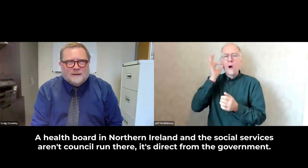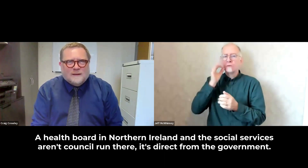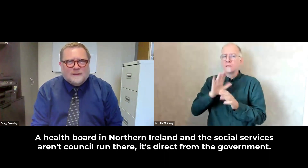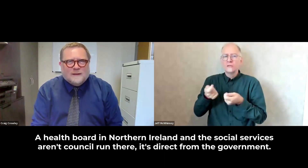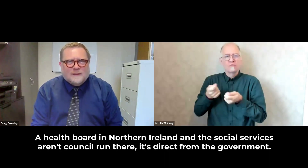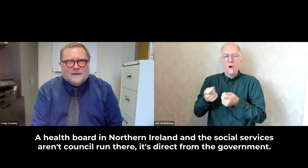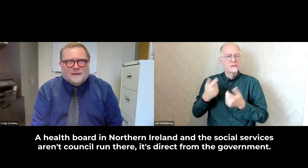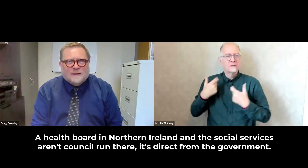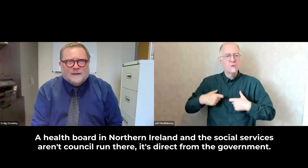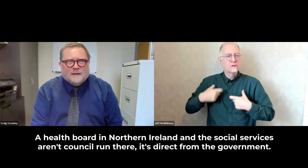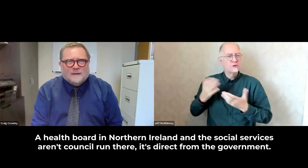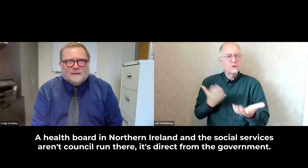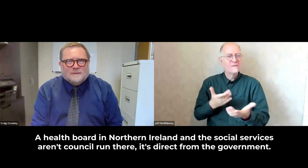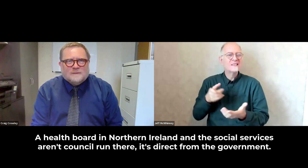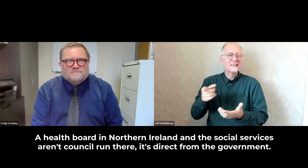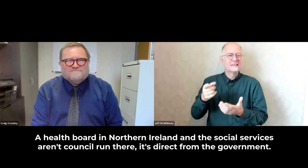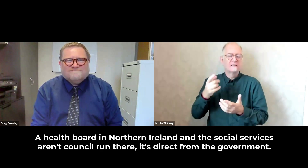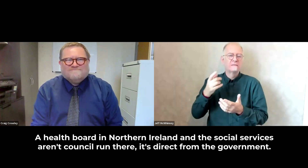in Northern Ireland,